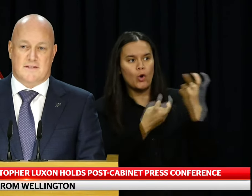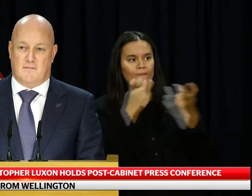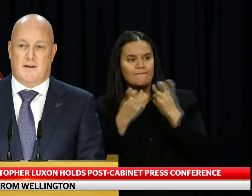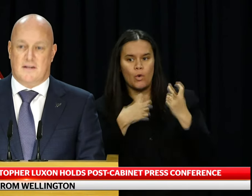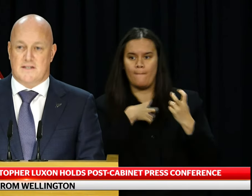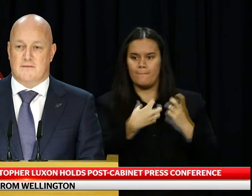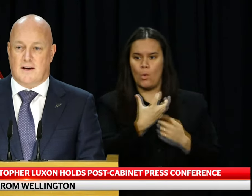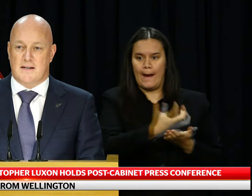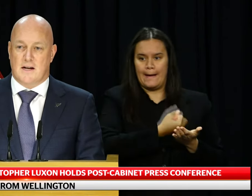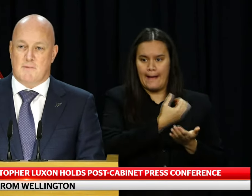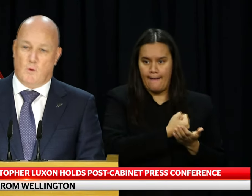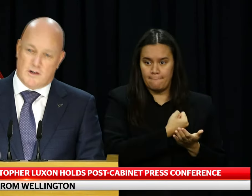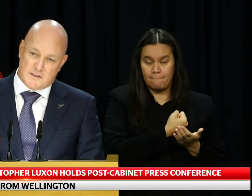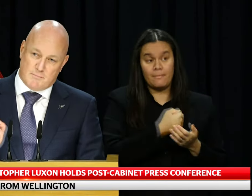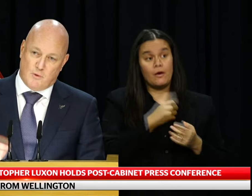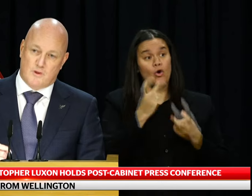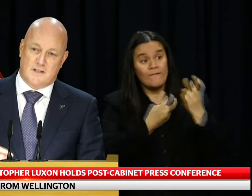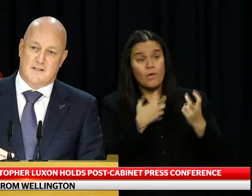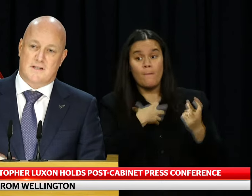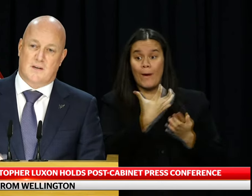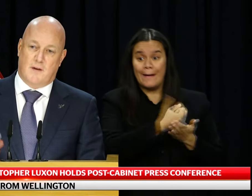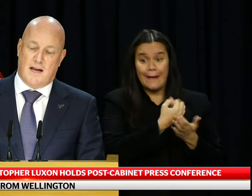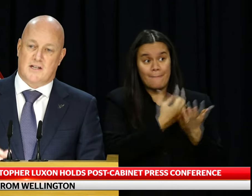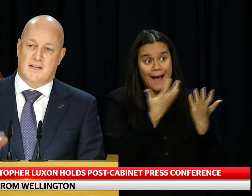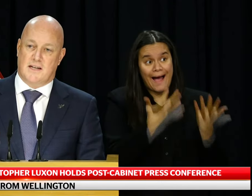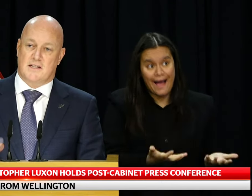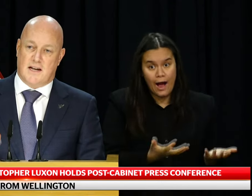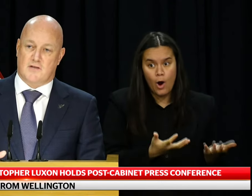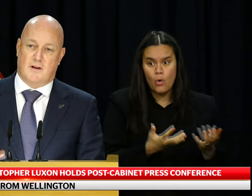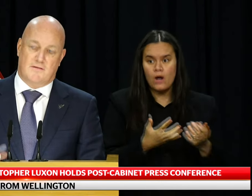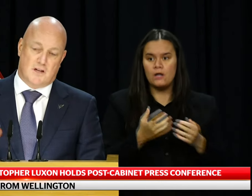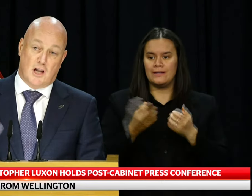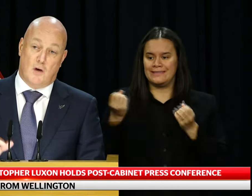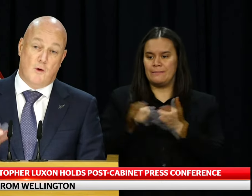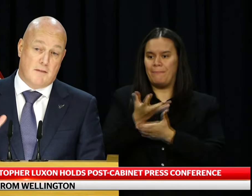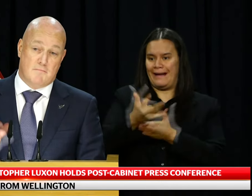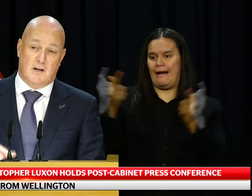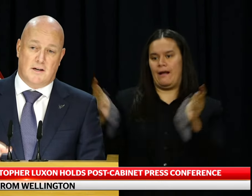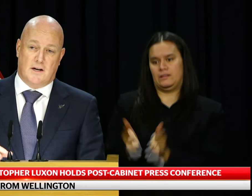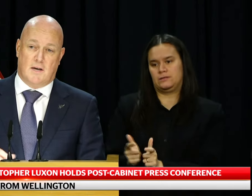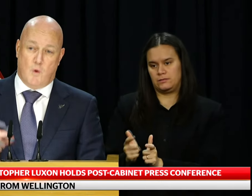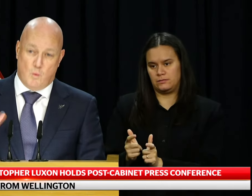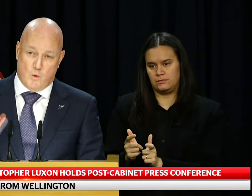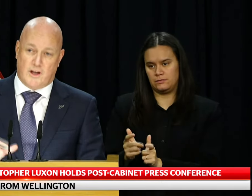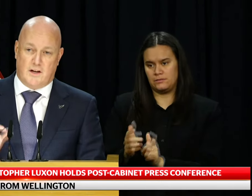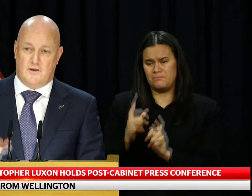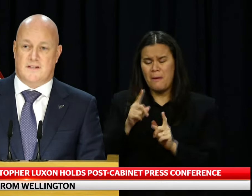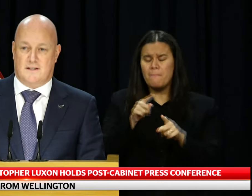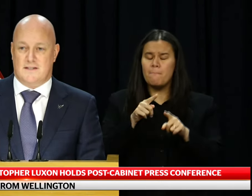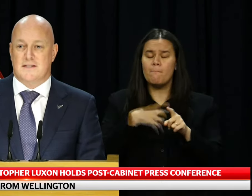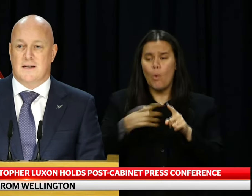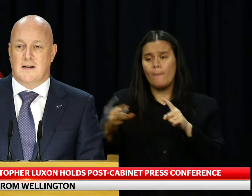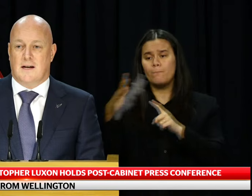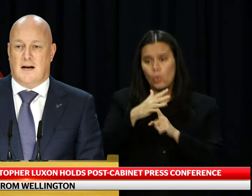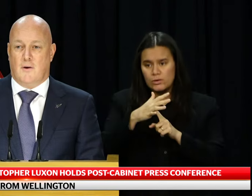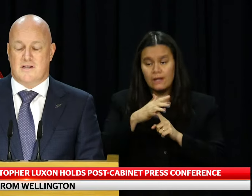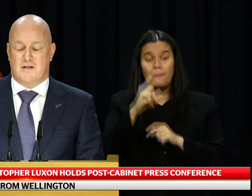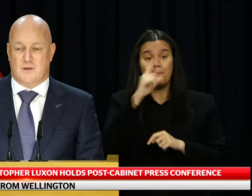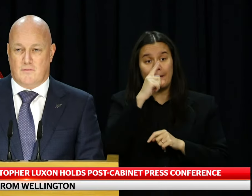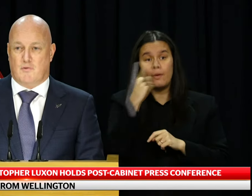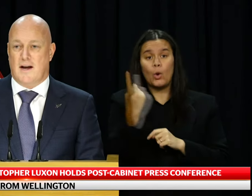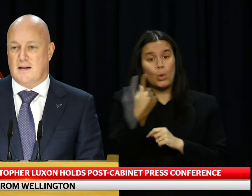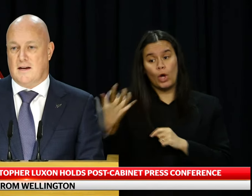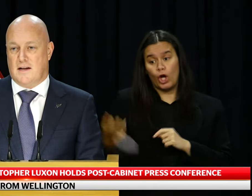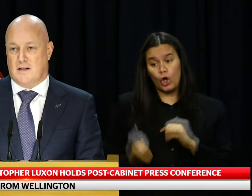through savings that have been identified. But what is important is that we actually can get tax relief to low- and middle-income working New Zealanders who